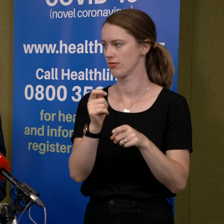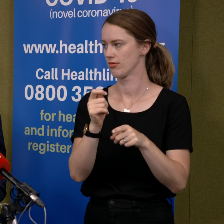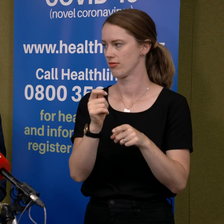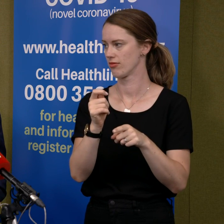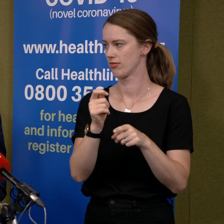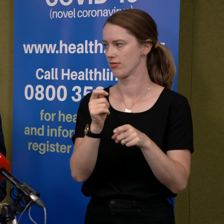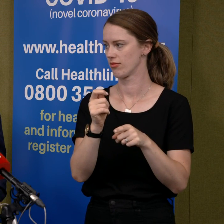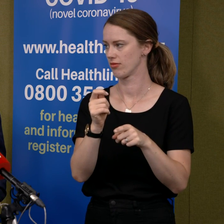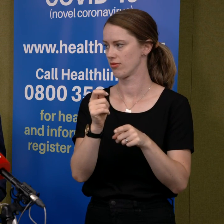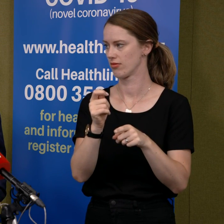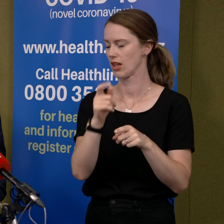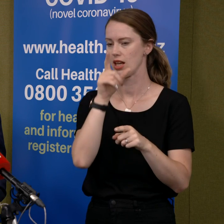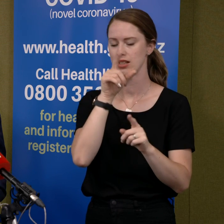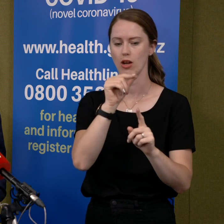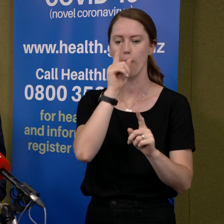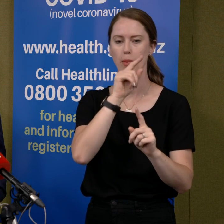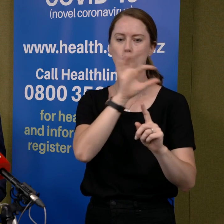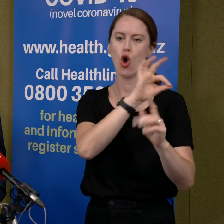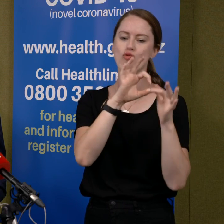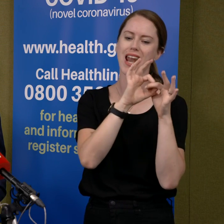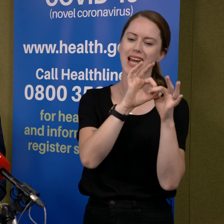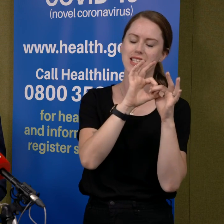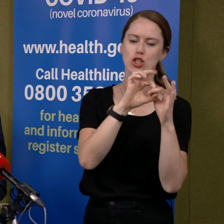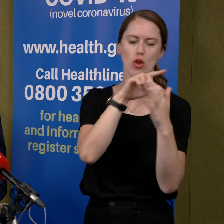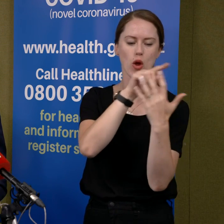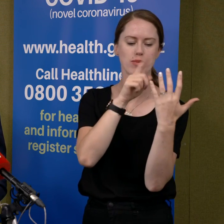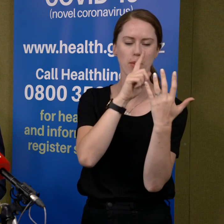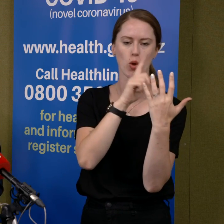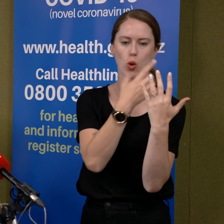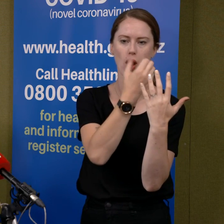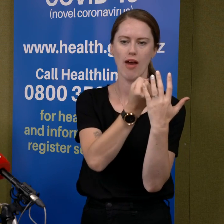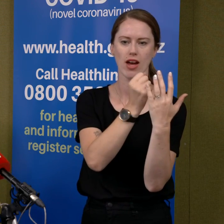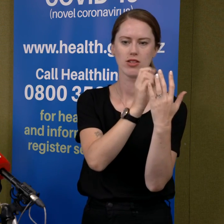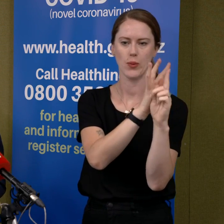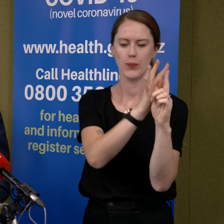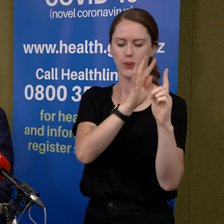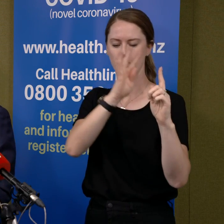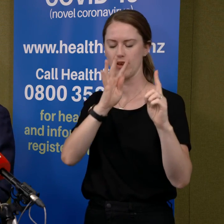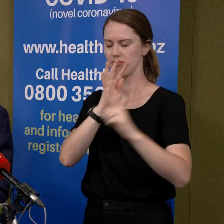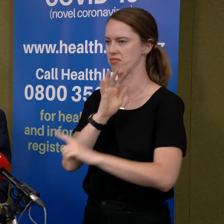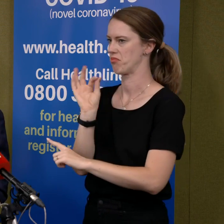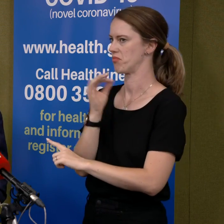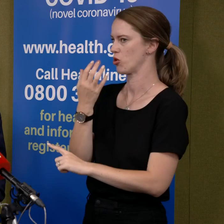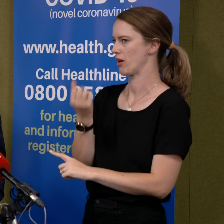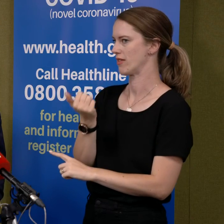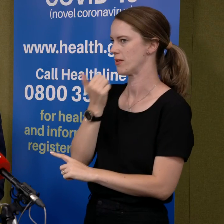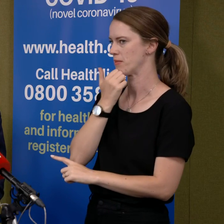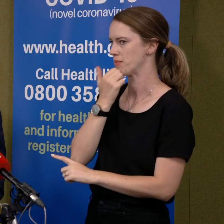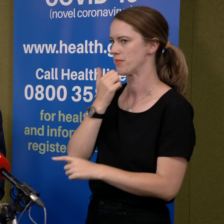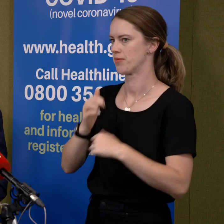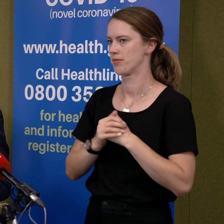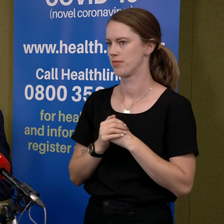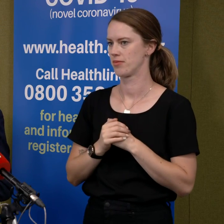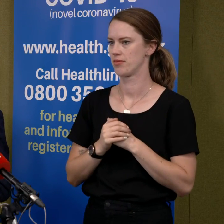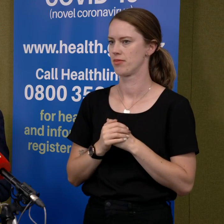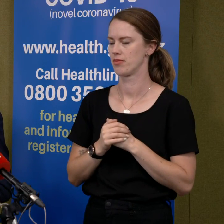aren't related to either the probable or the confirmed cases? I don't have that number. What I can say